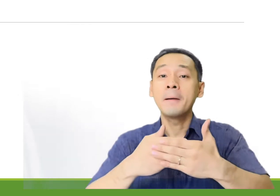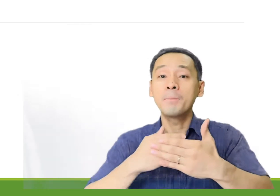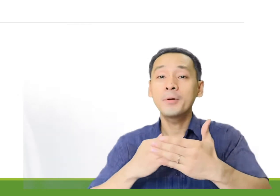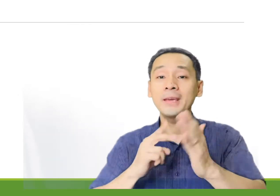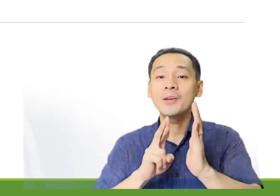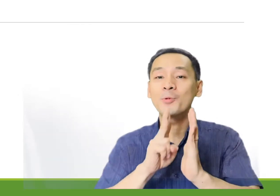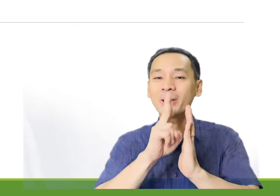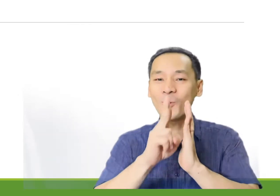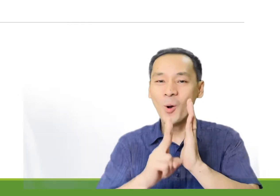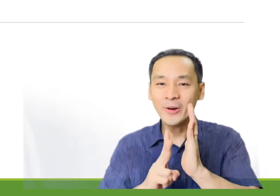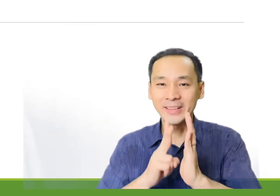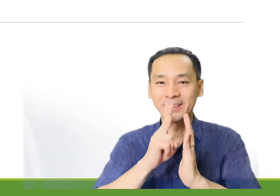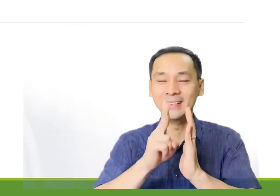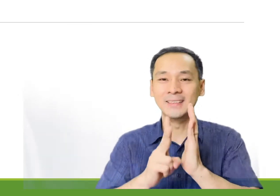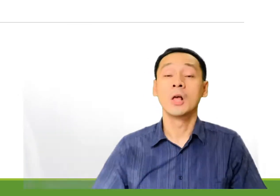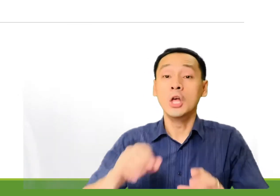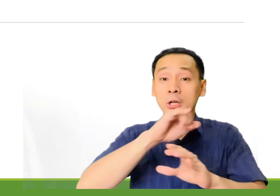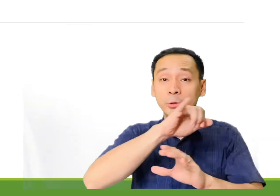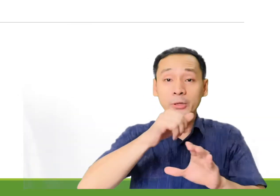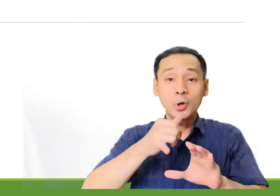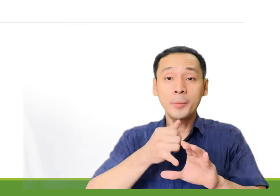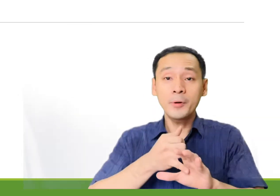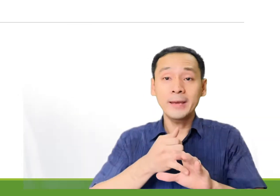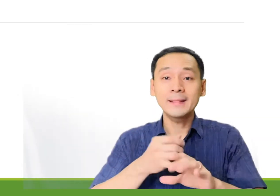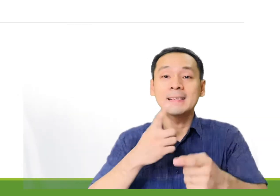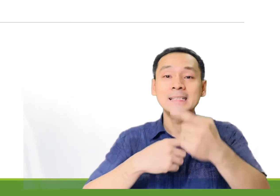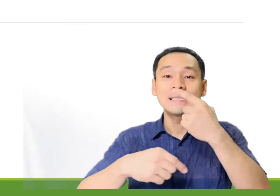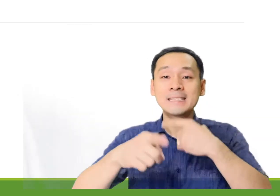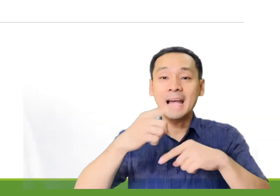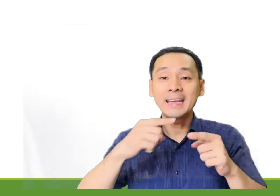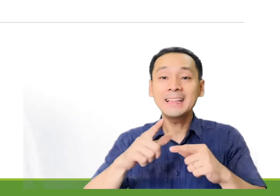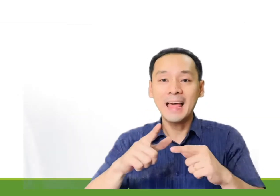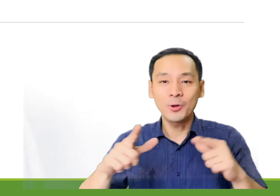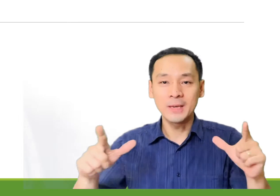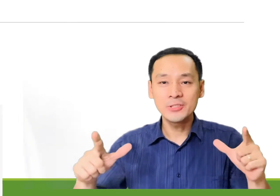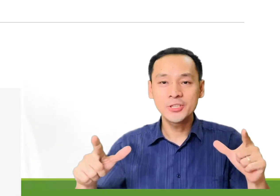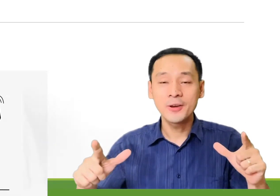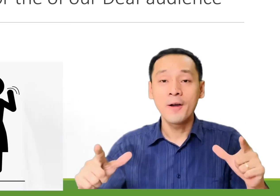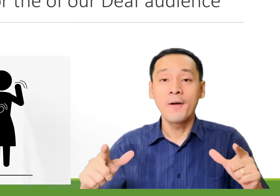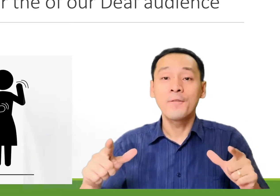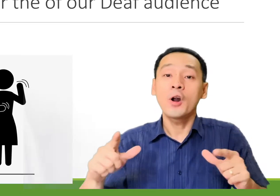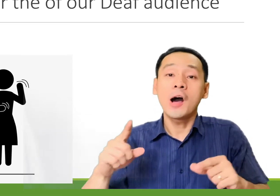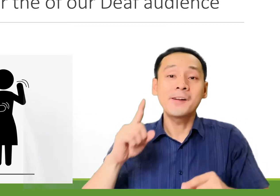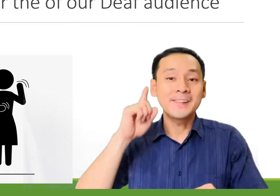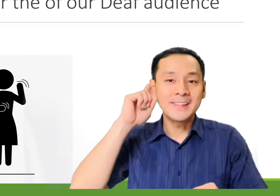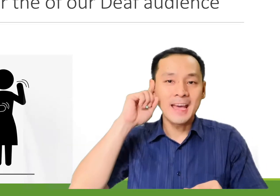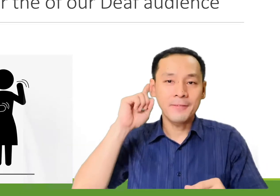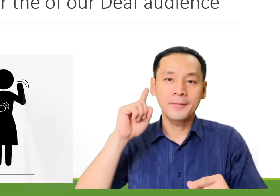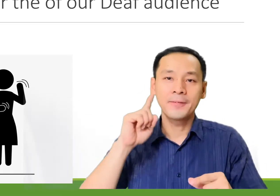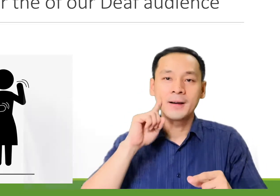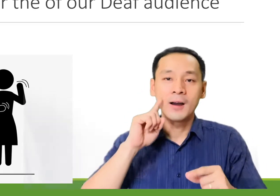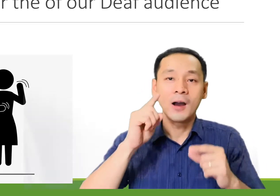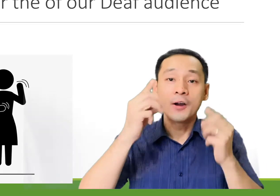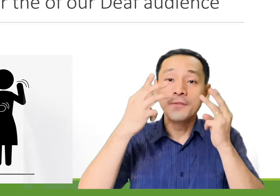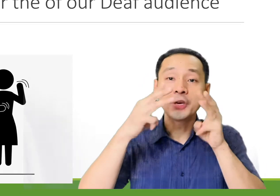presentation pre-recorded to incorporate sign language for our